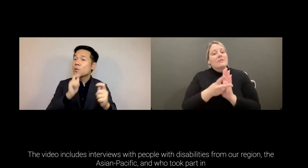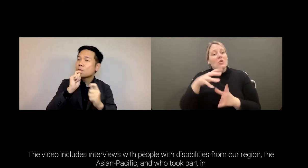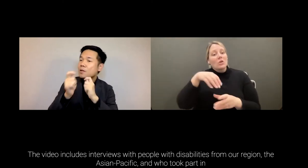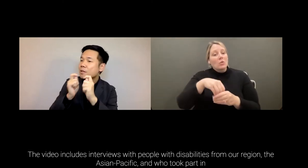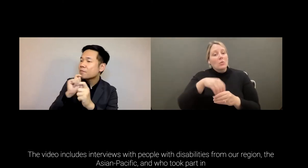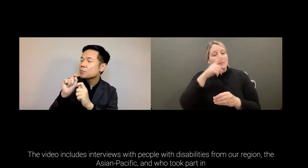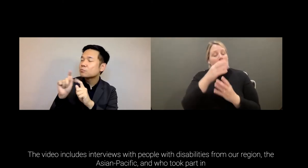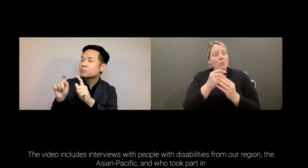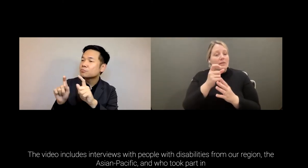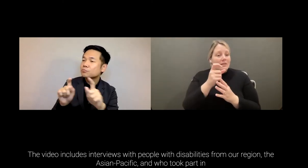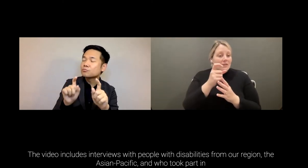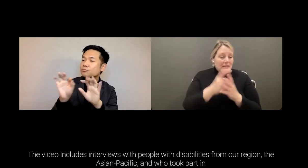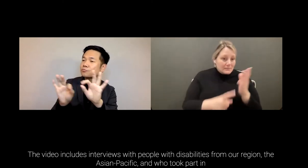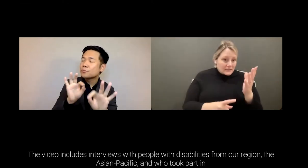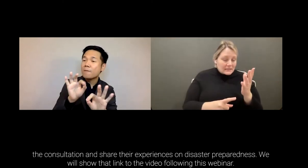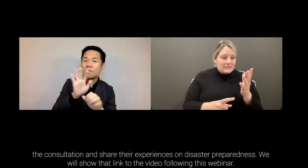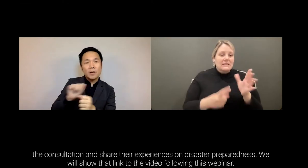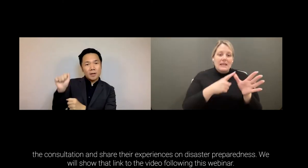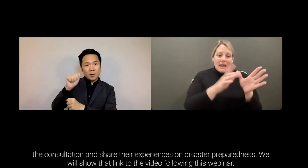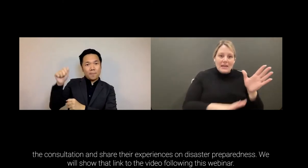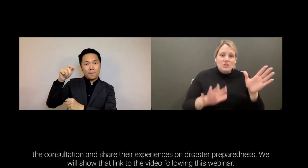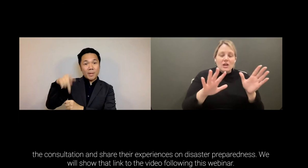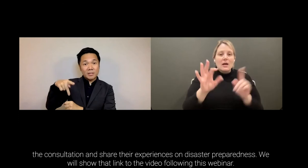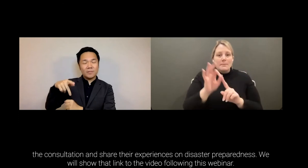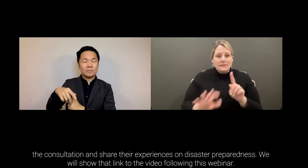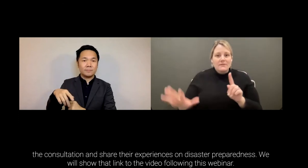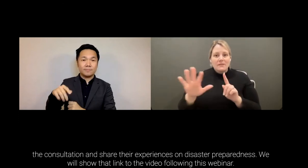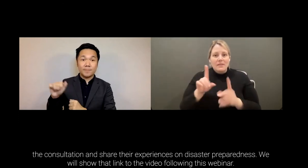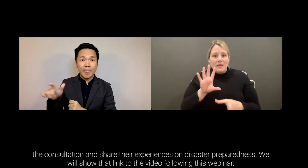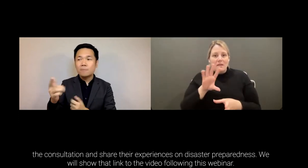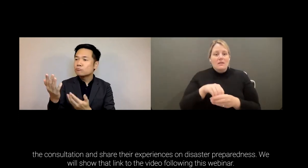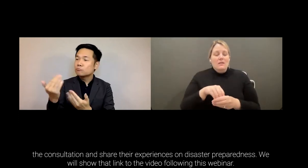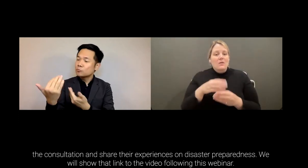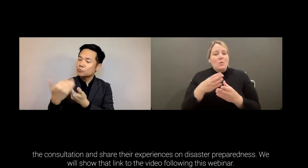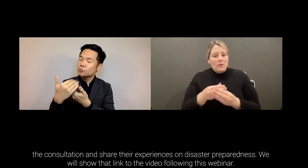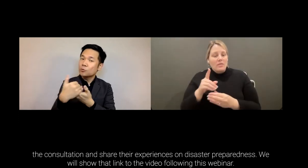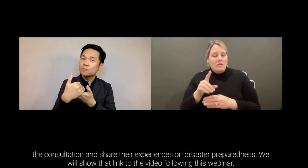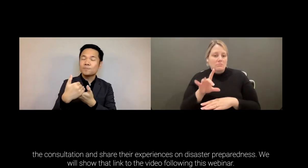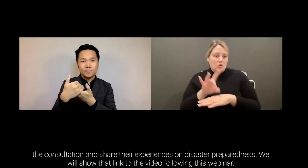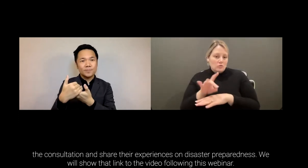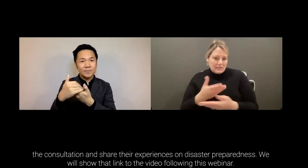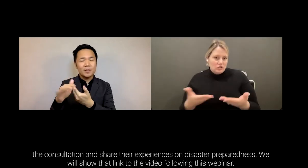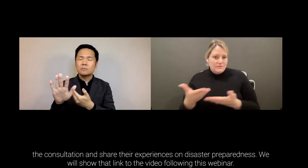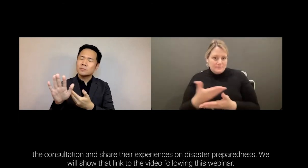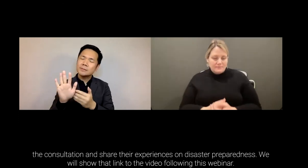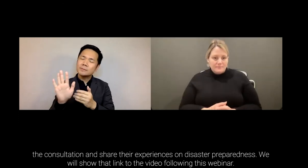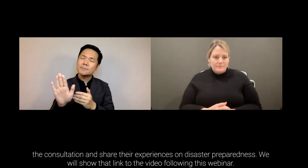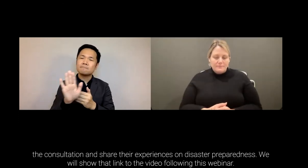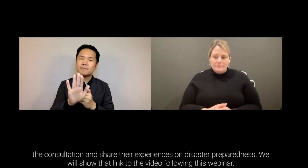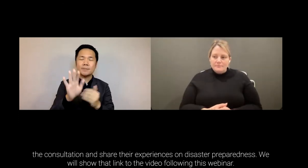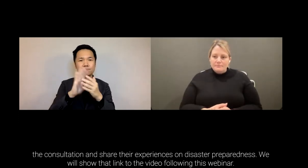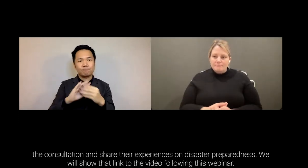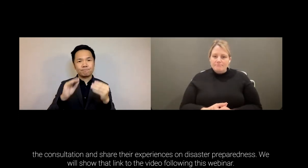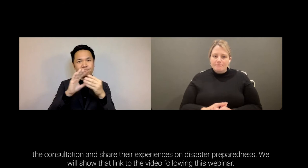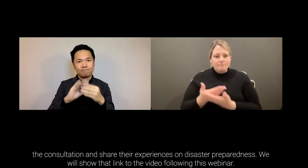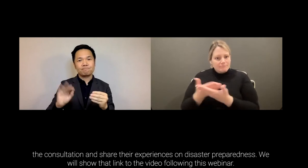region, Asia and the Pacific, who took part in the consultation and shared experience of